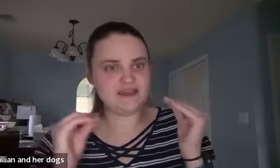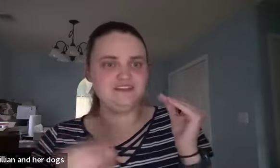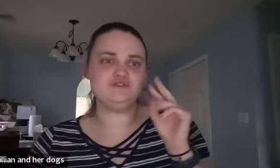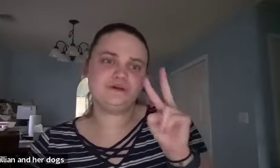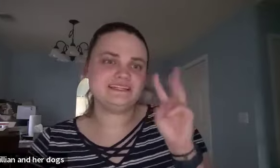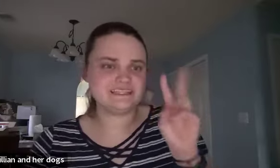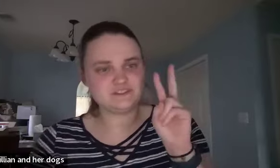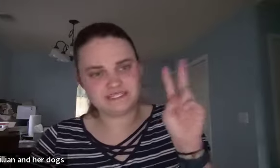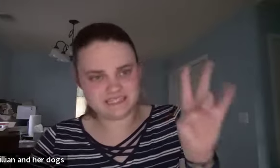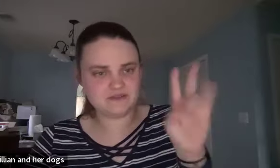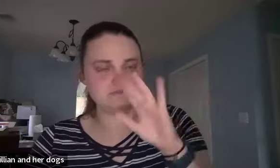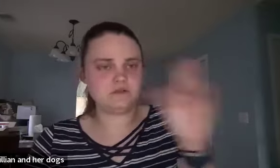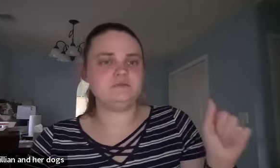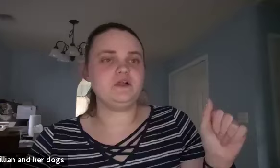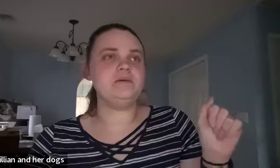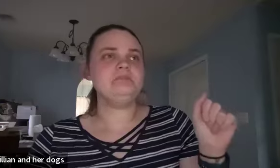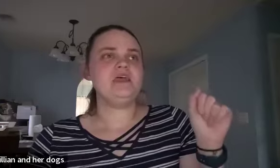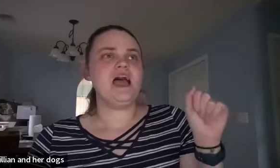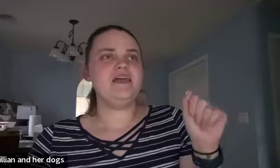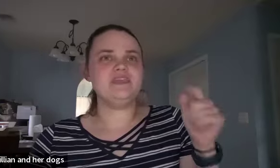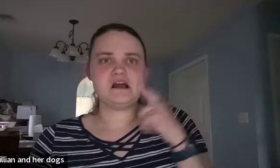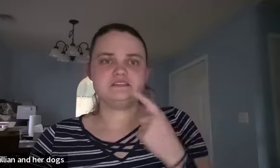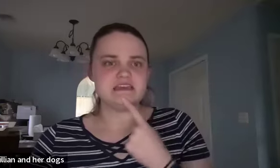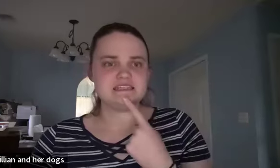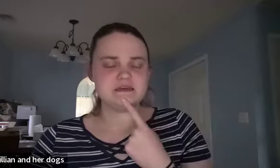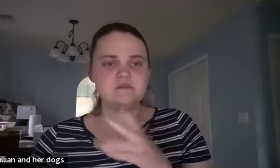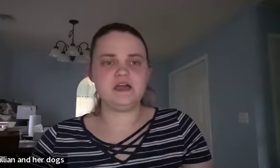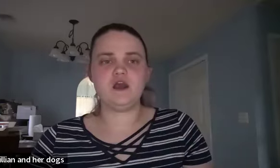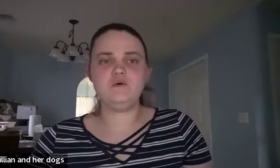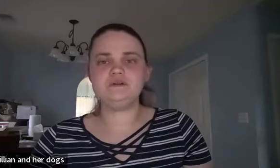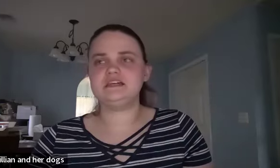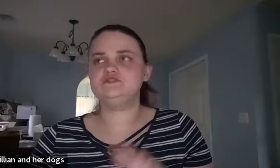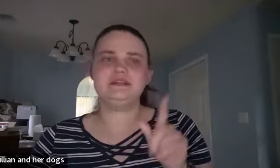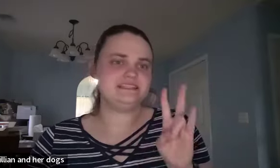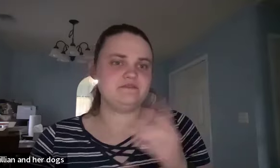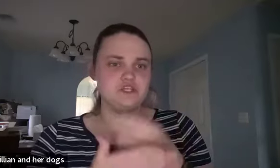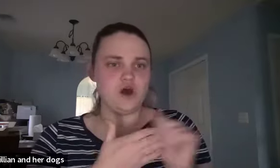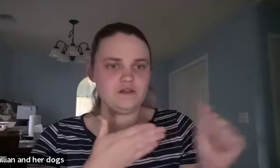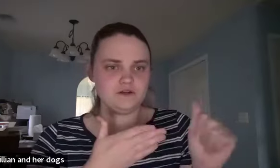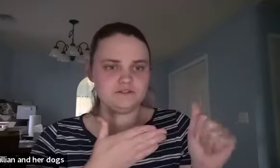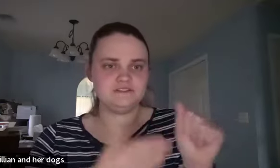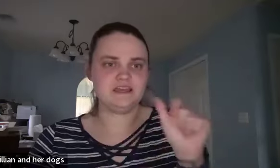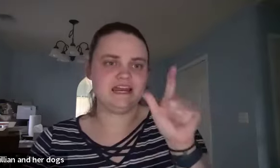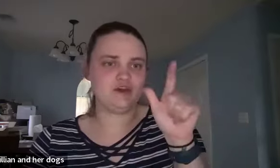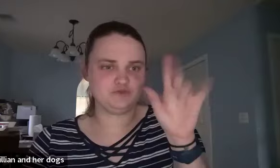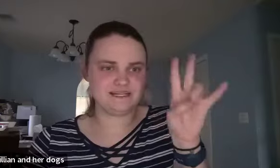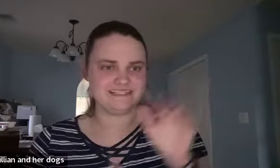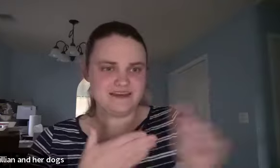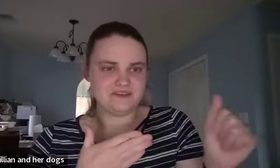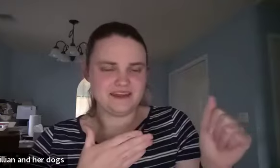taught, 26, 27, blah, blah, blah. And then I'll say something like, oh, it's like $27. And I go 27.